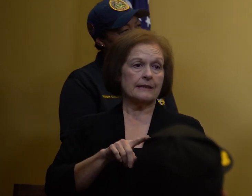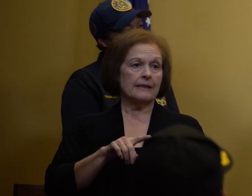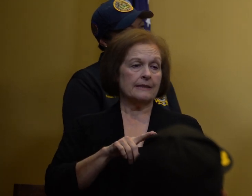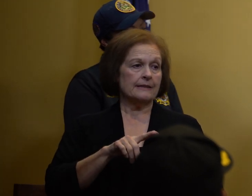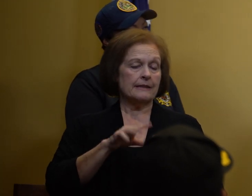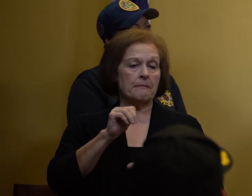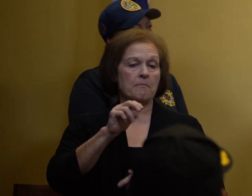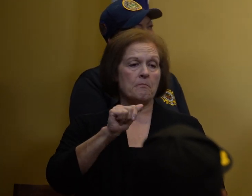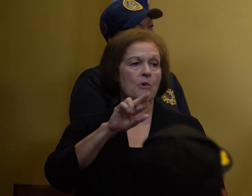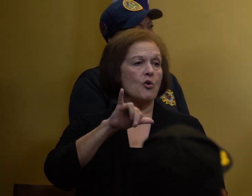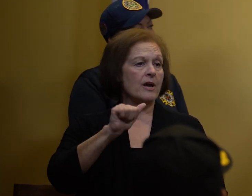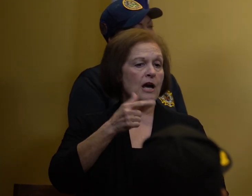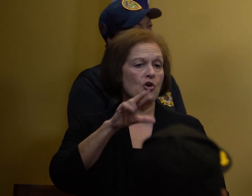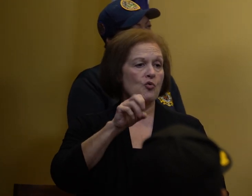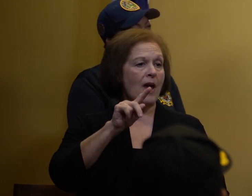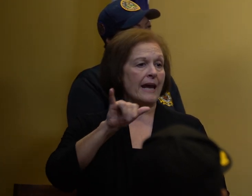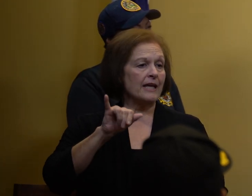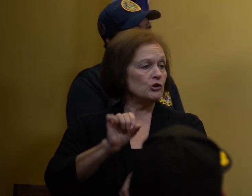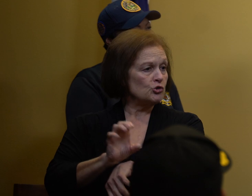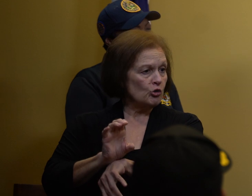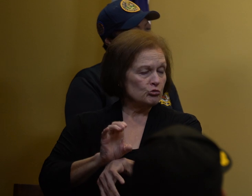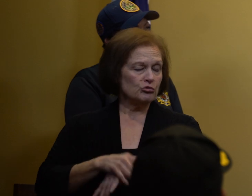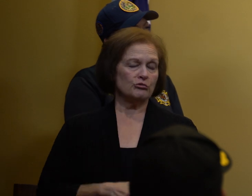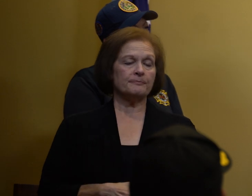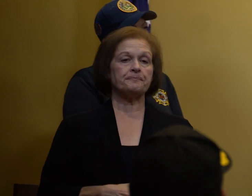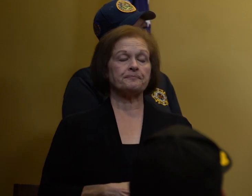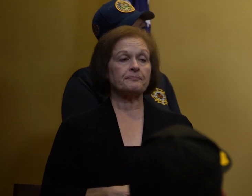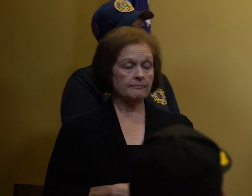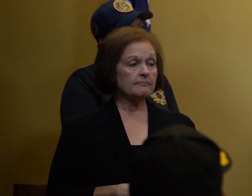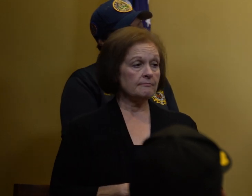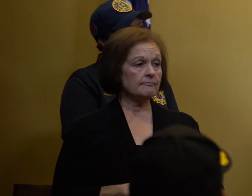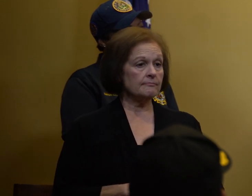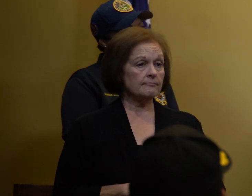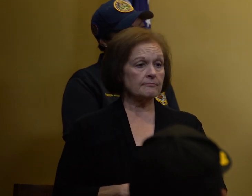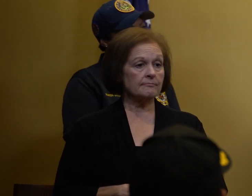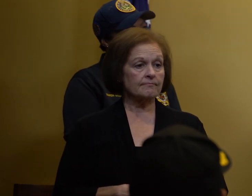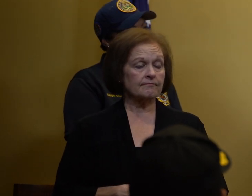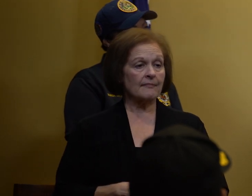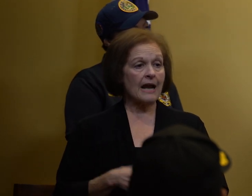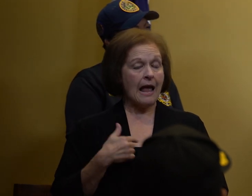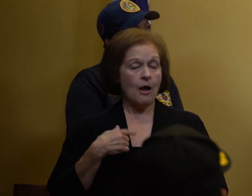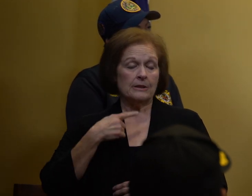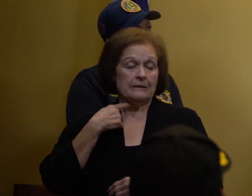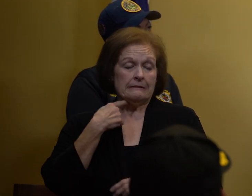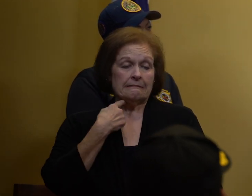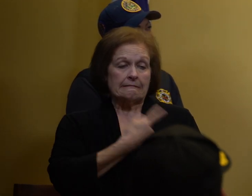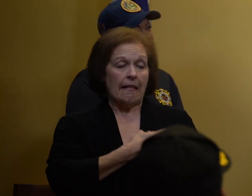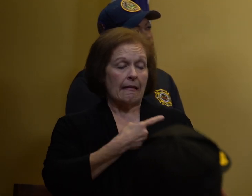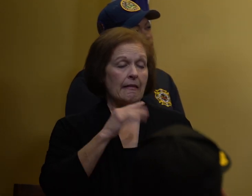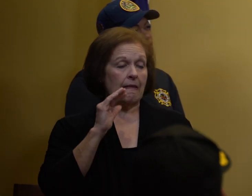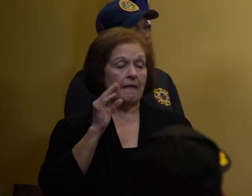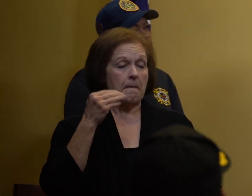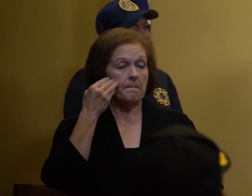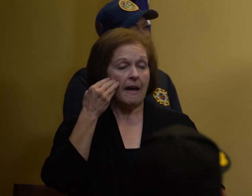use their facility. You know, I always tell people there's some value in being around, and I was telling the mayor and her team